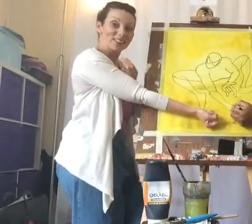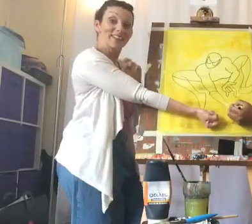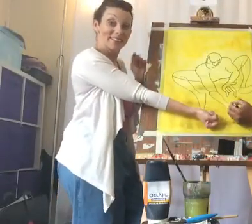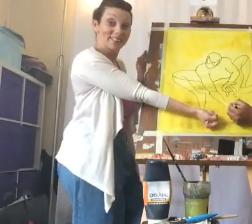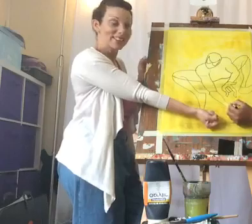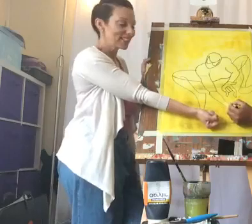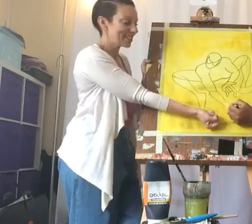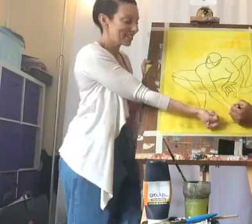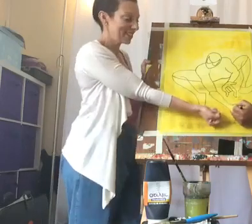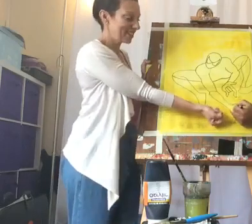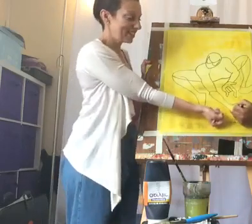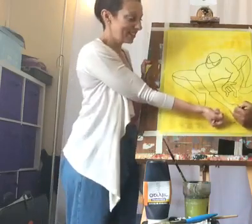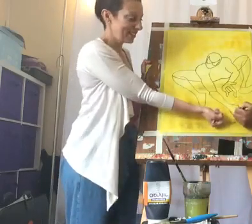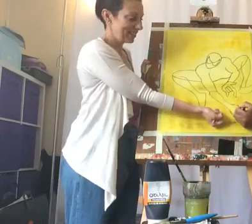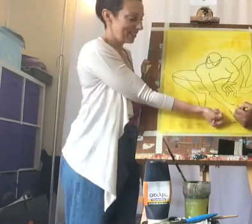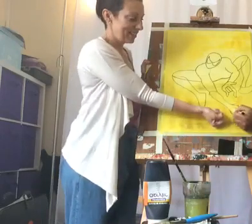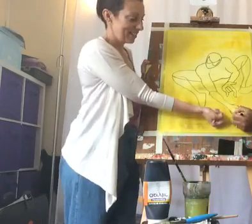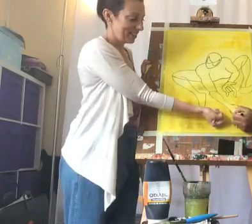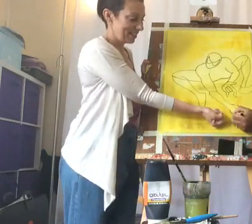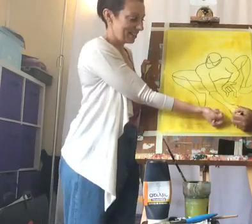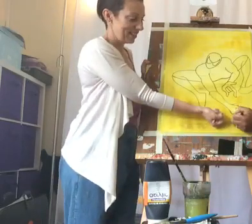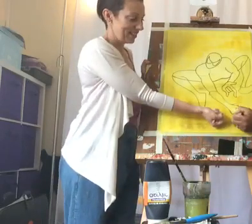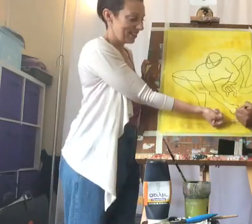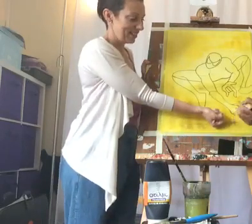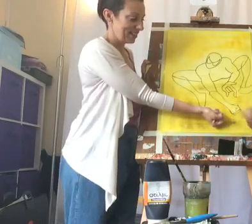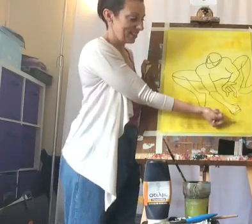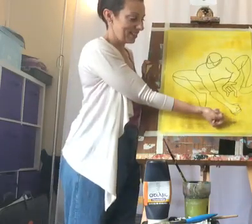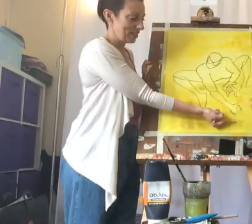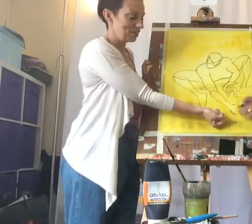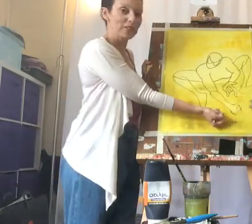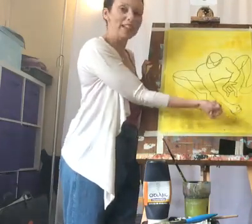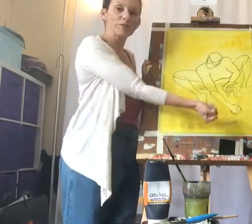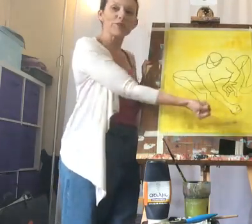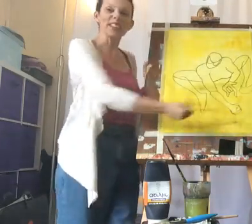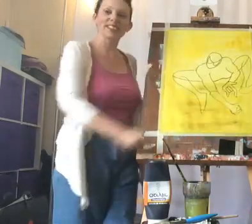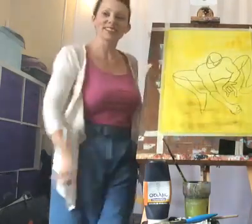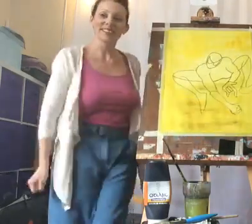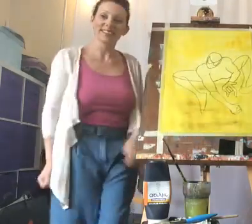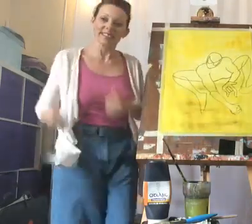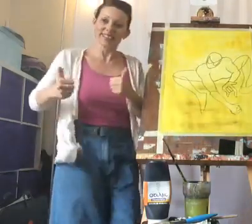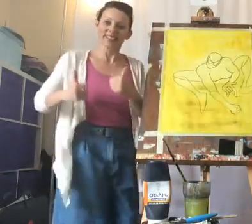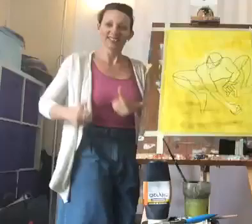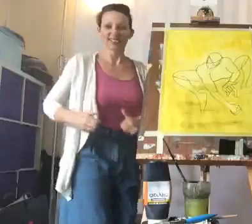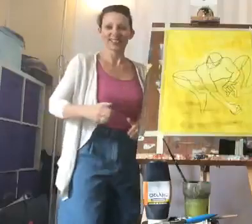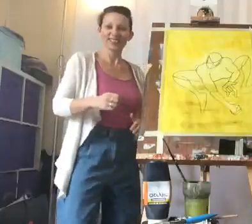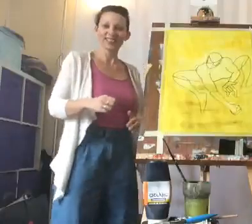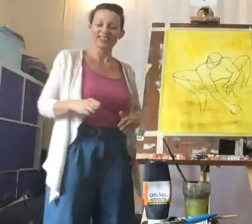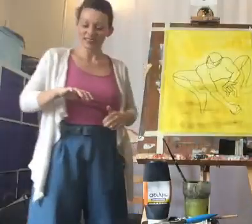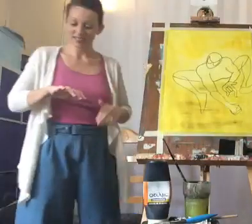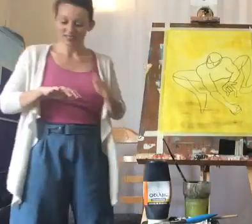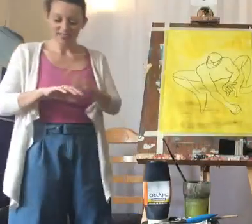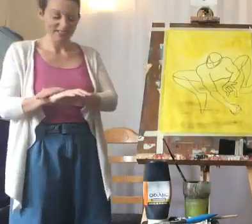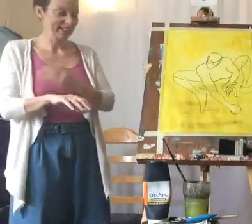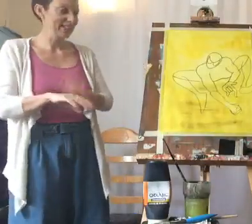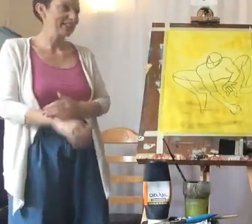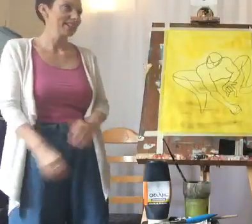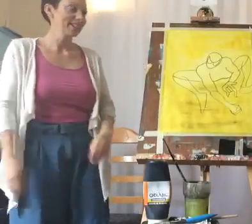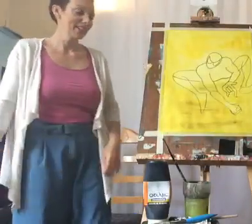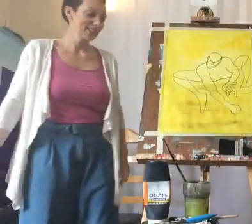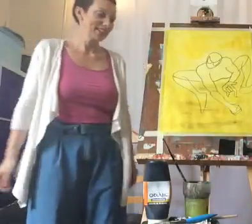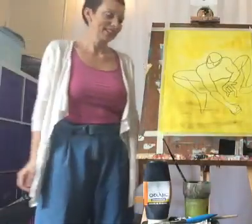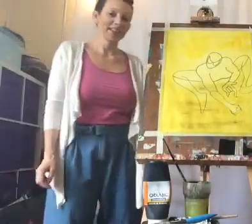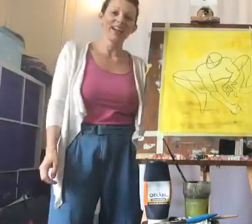art. Right. We'll figure it out later. I'm just going to do it. It's a fist. I'm doing a fist like that.